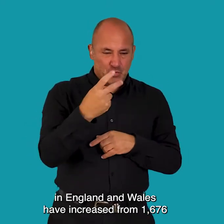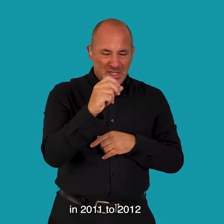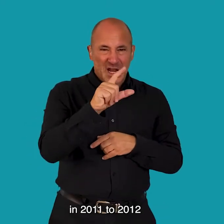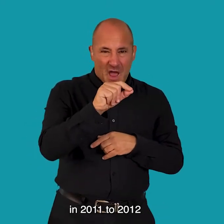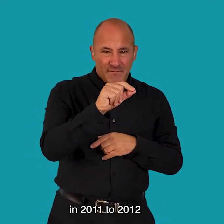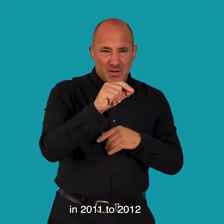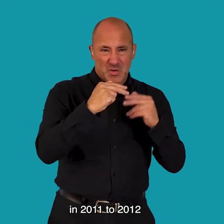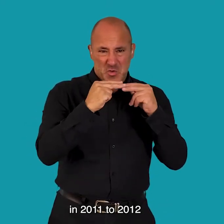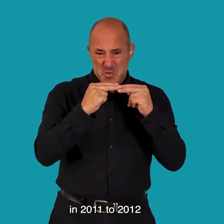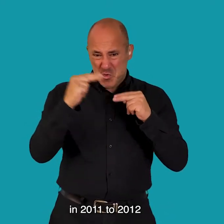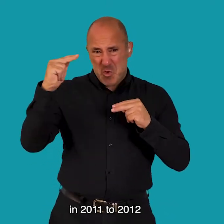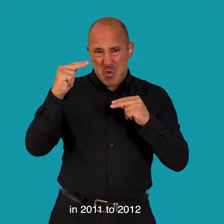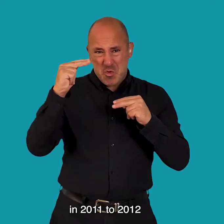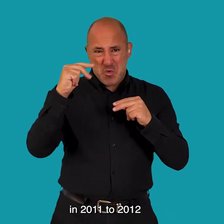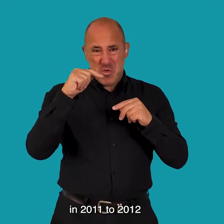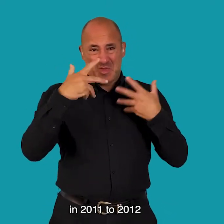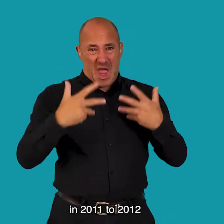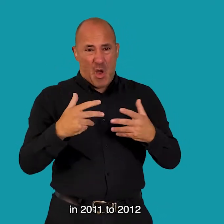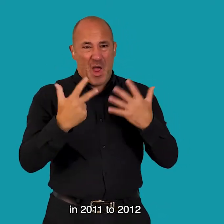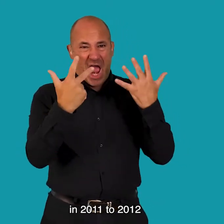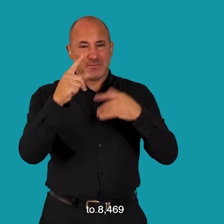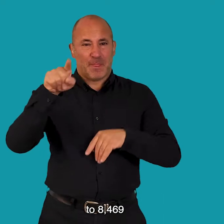1,676 in 2011-12 to